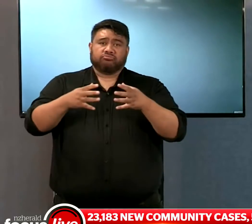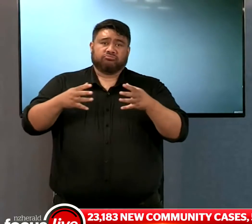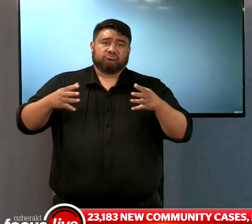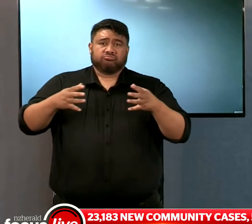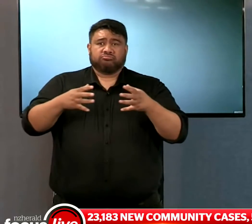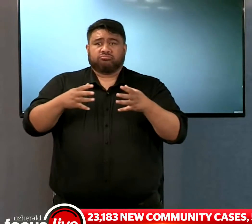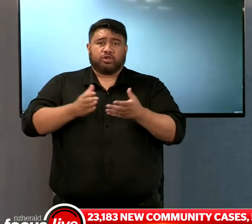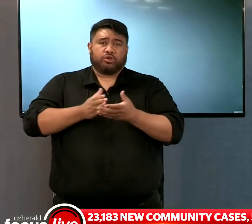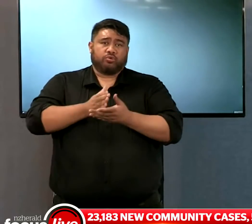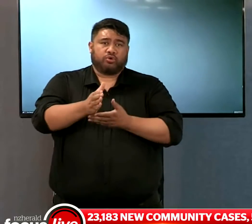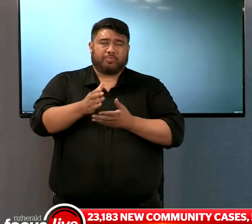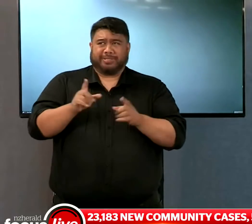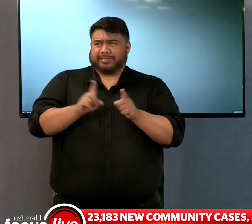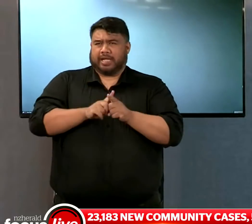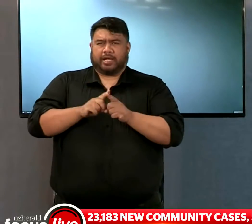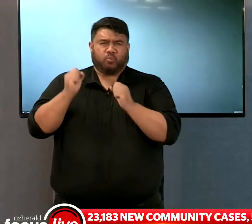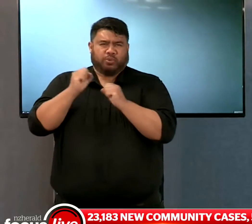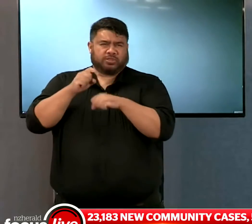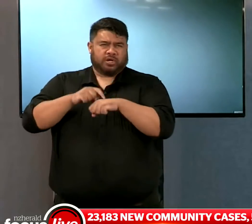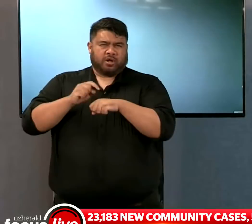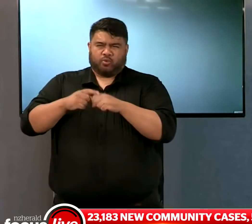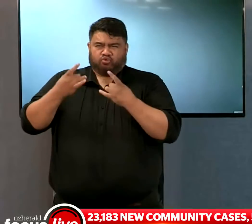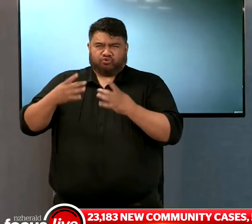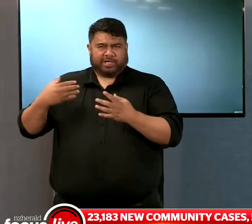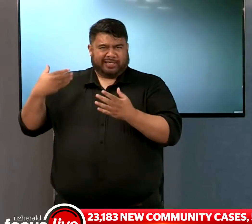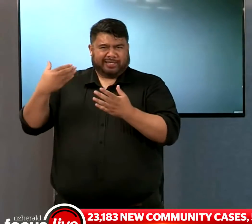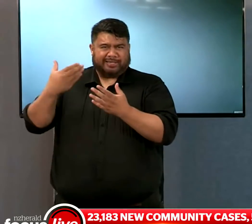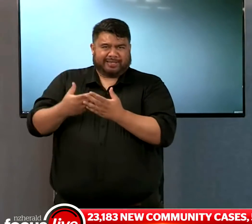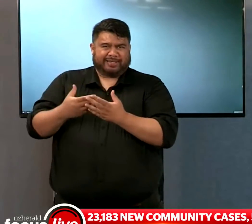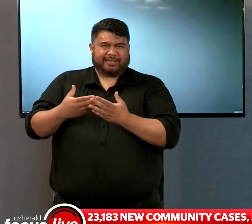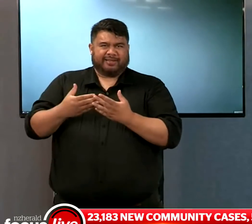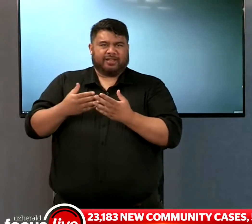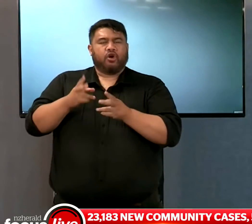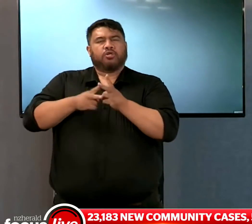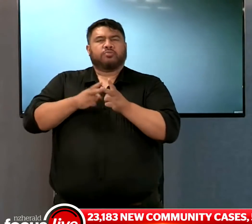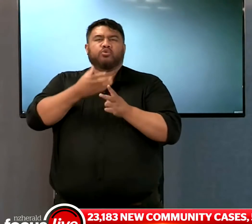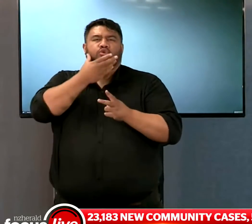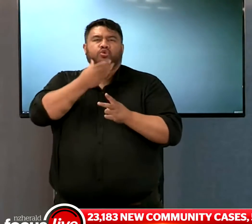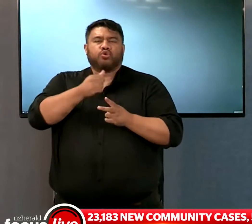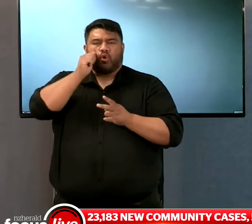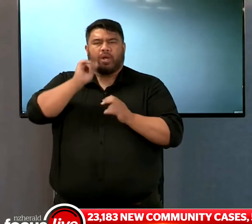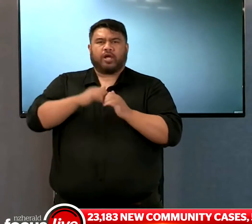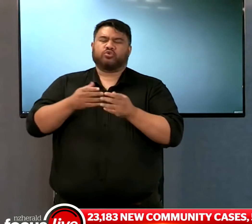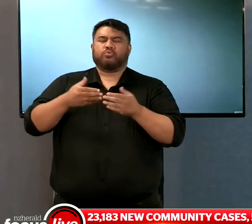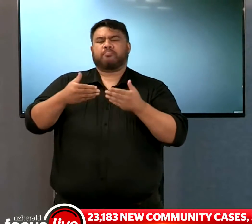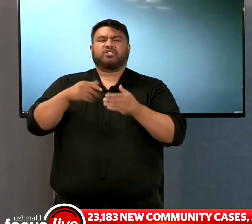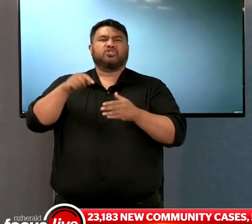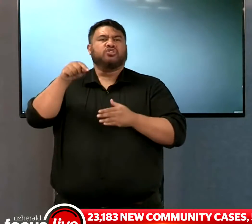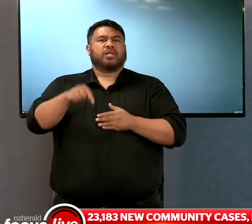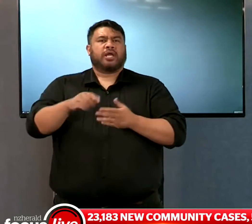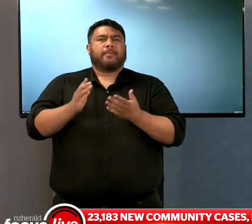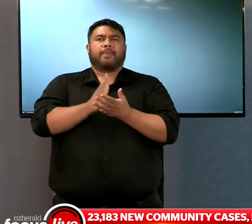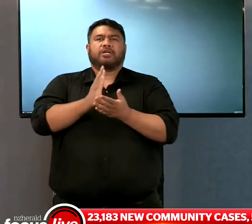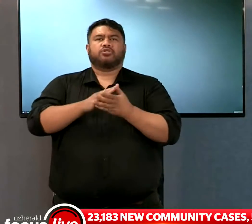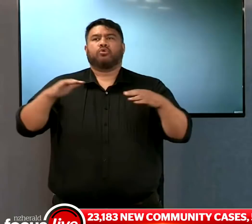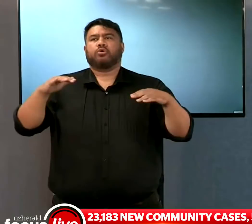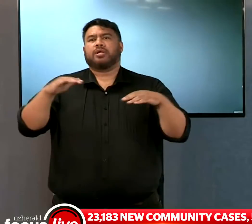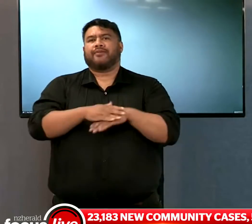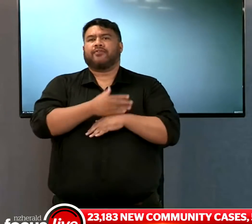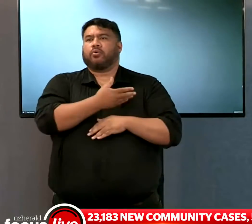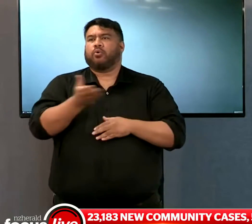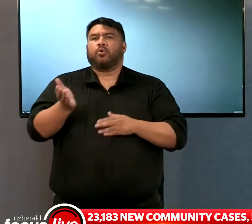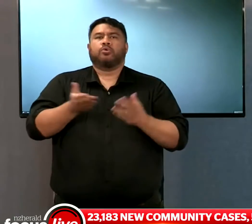our facilities are used to dealing with it. They manage staffing through the day to ensure essential services continue to be available for